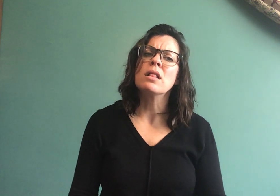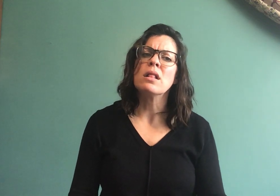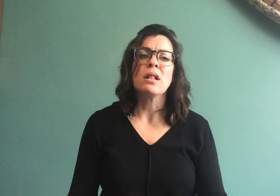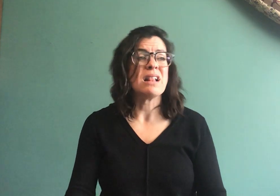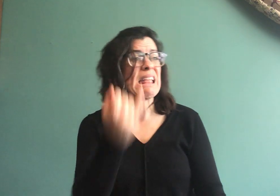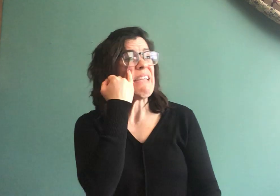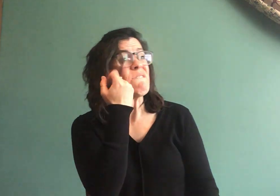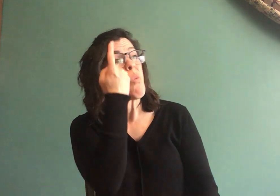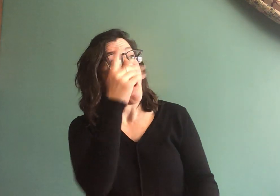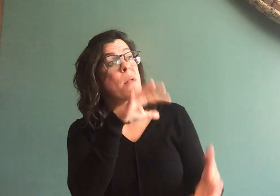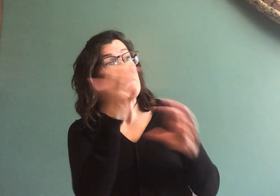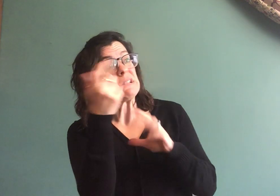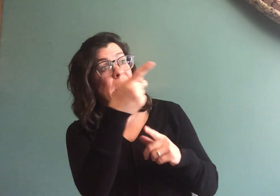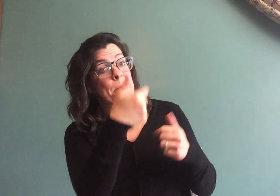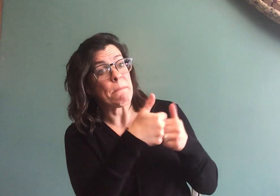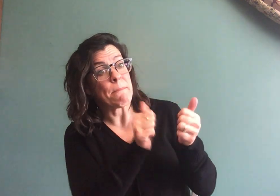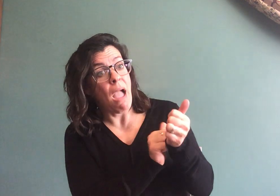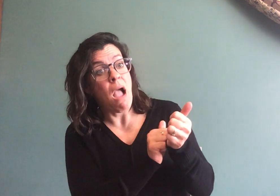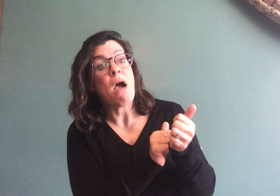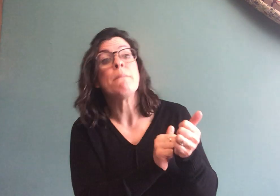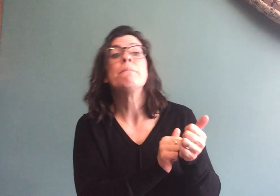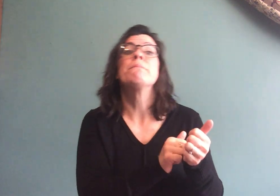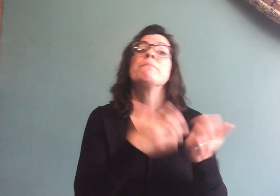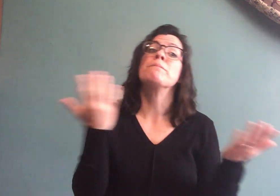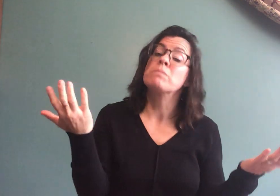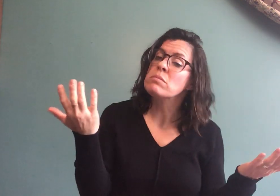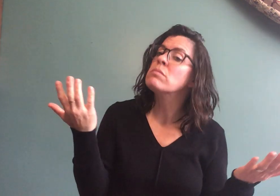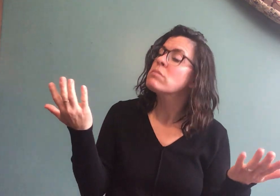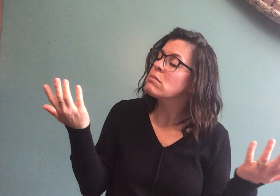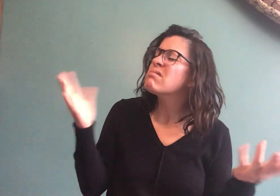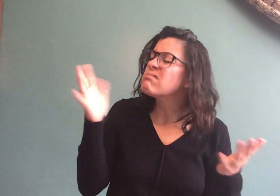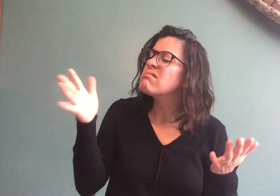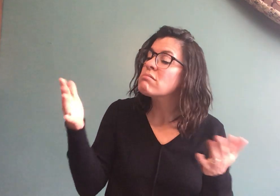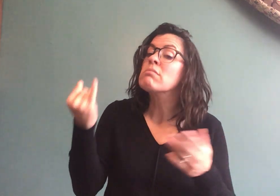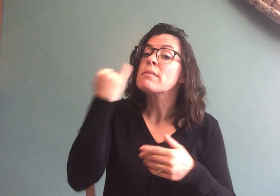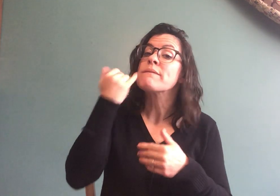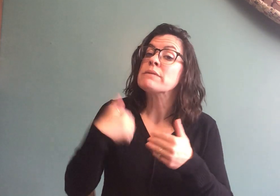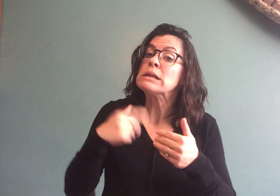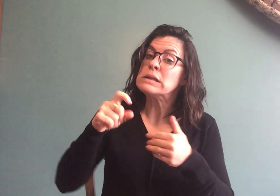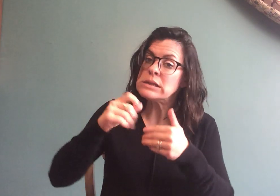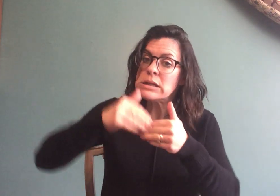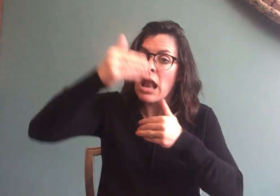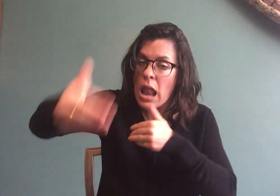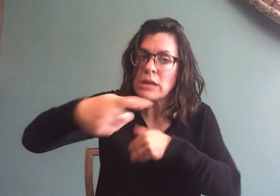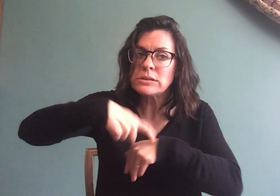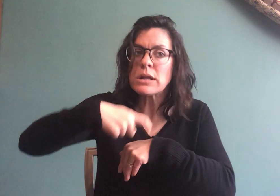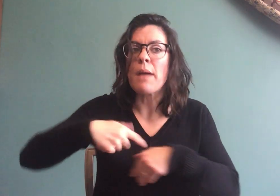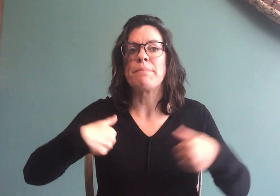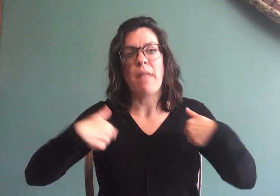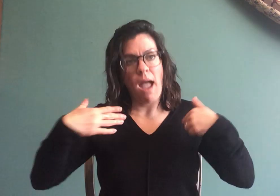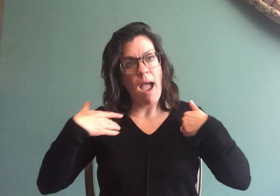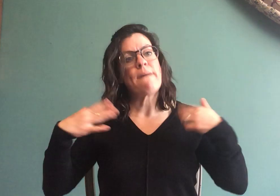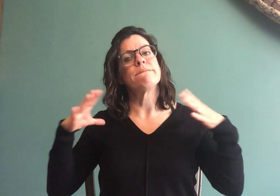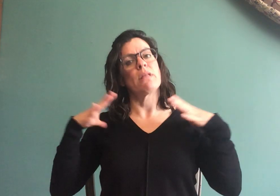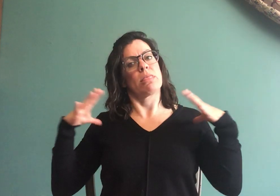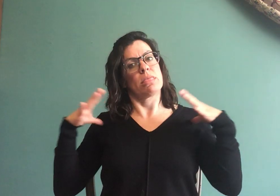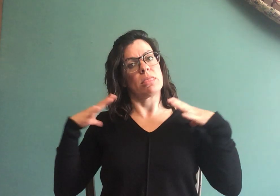pull wire for another time, don't I, Sam? Yeah. Yeah. Man, you guys,